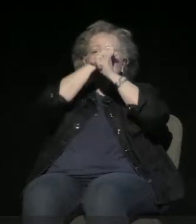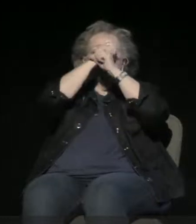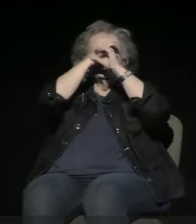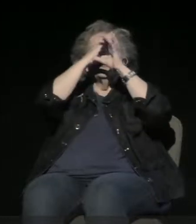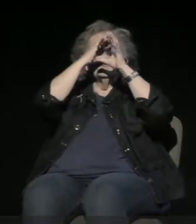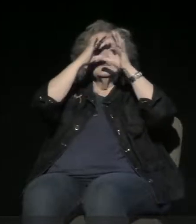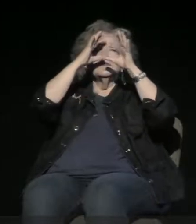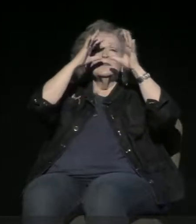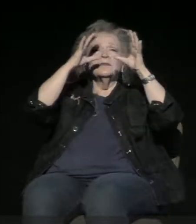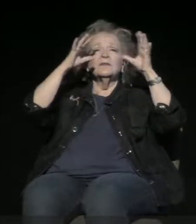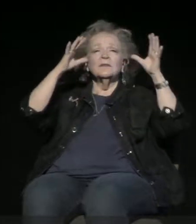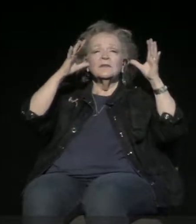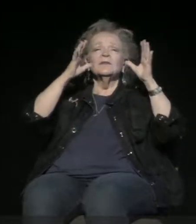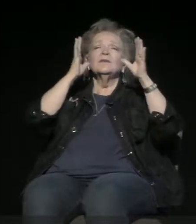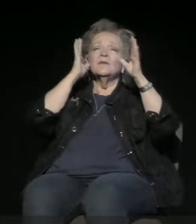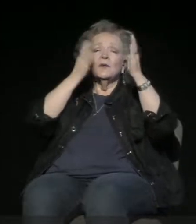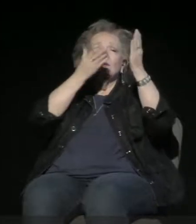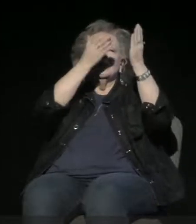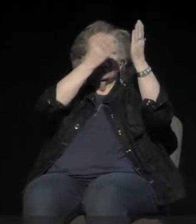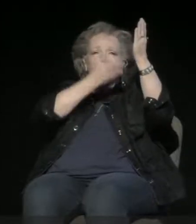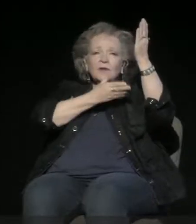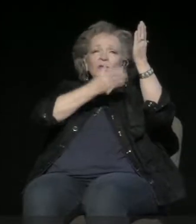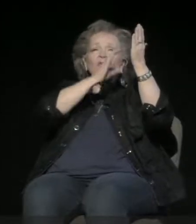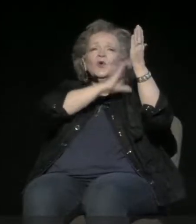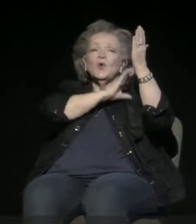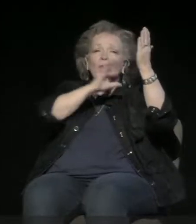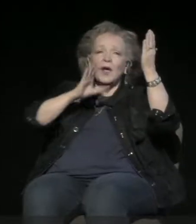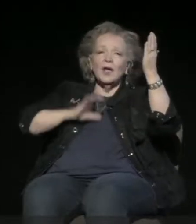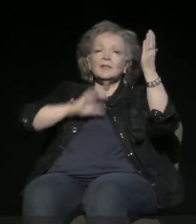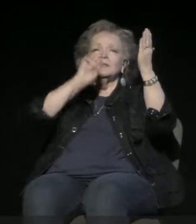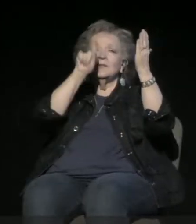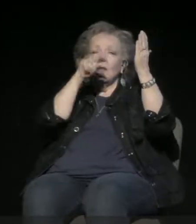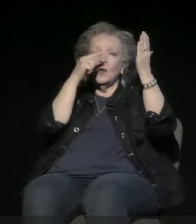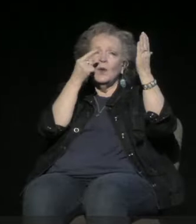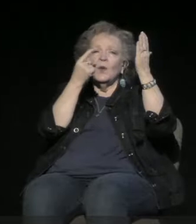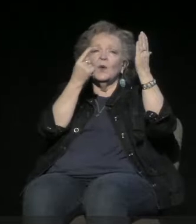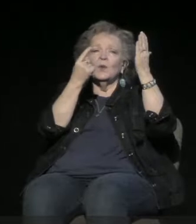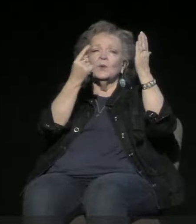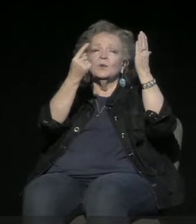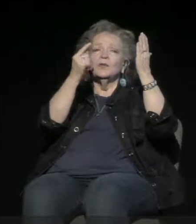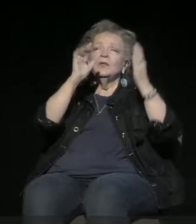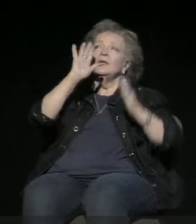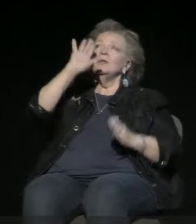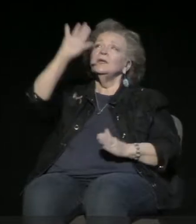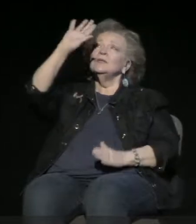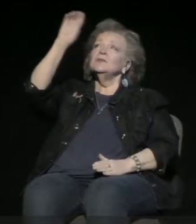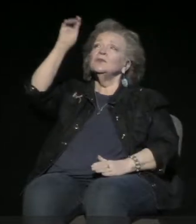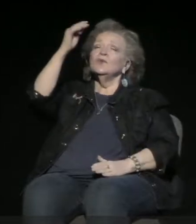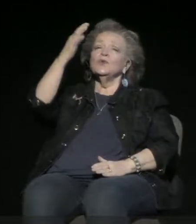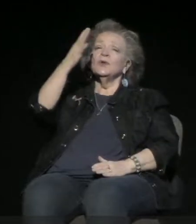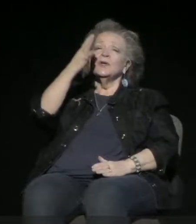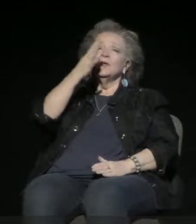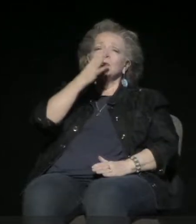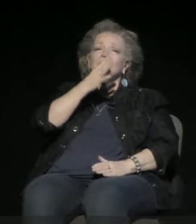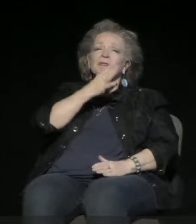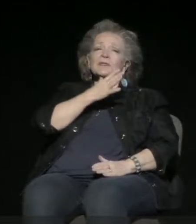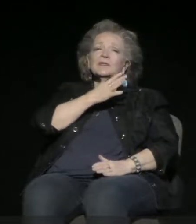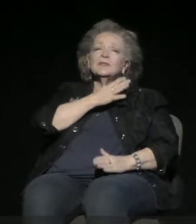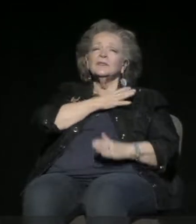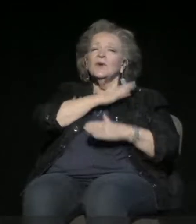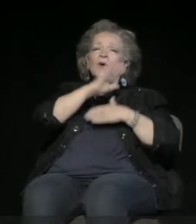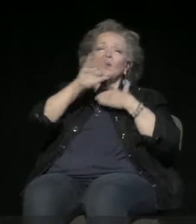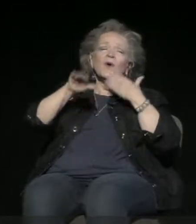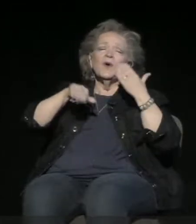vision be in Christ, and this grace